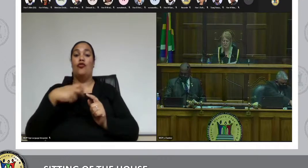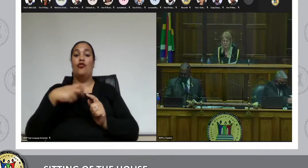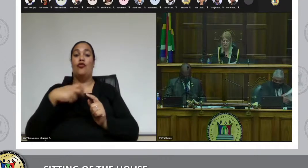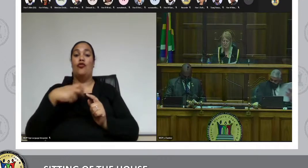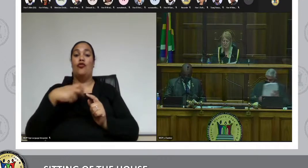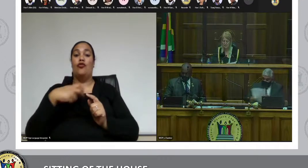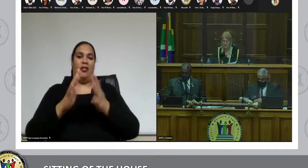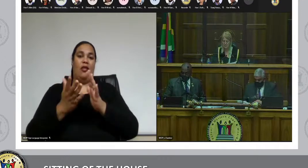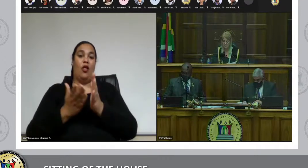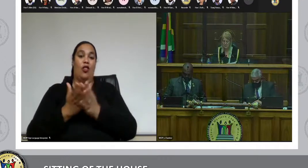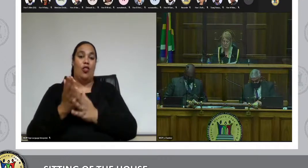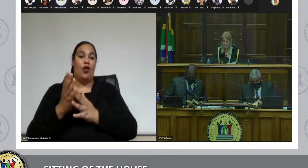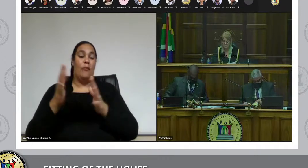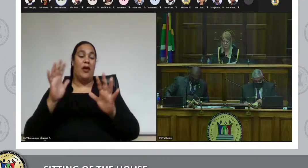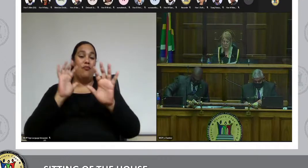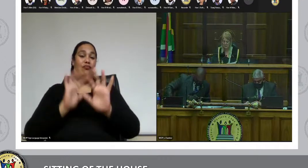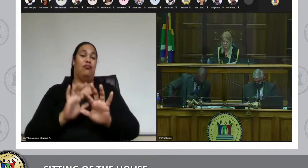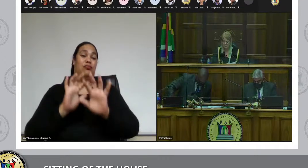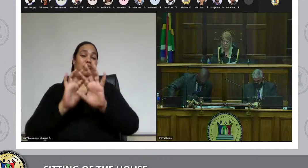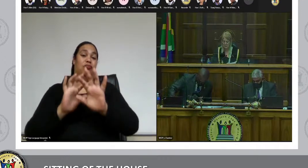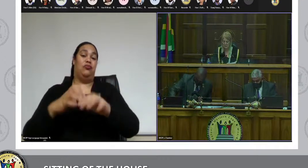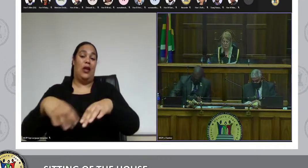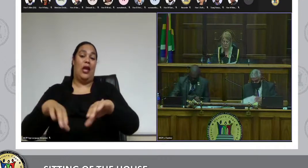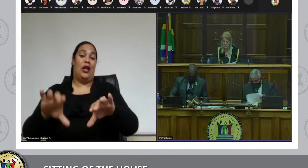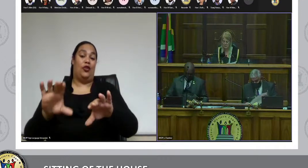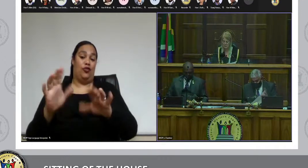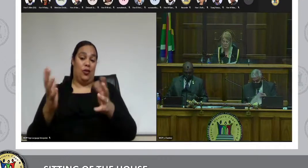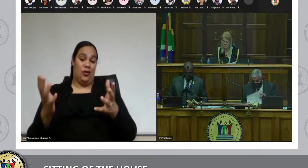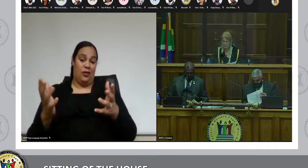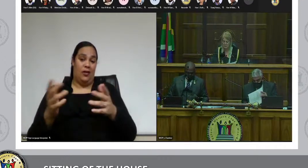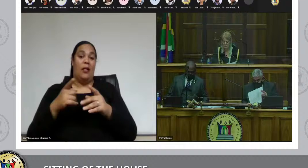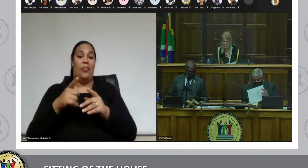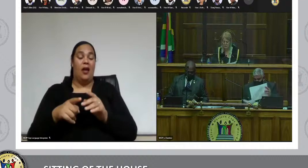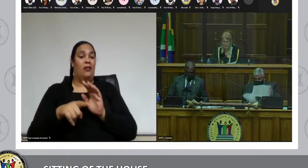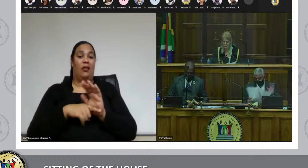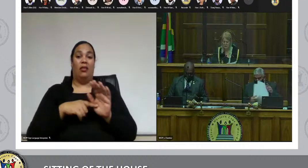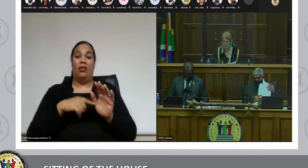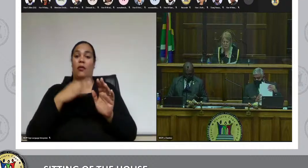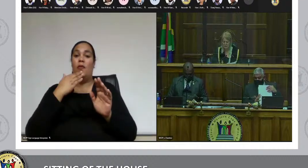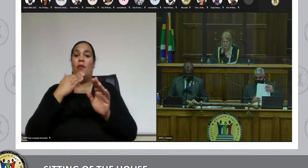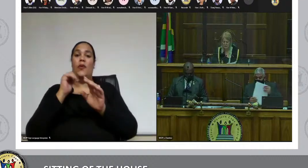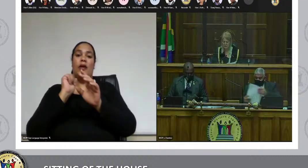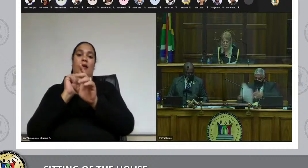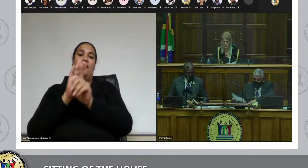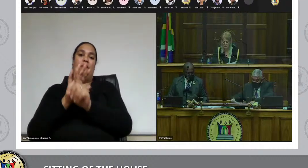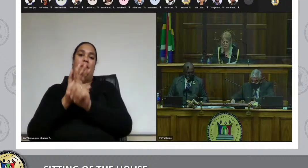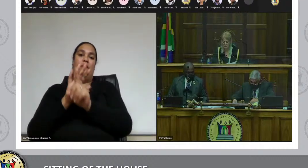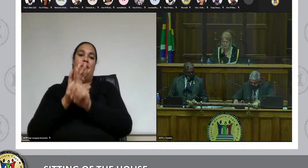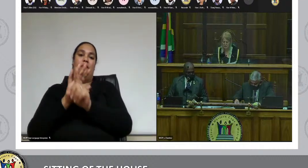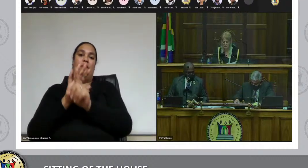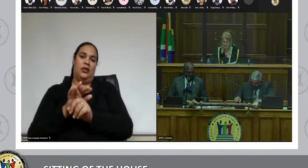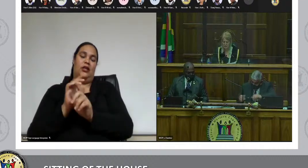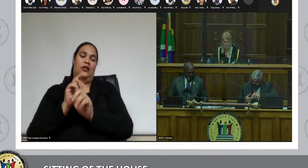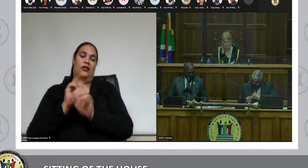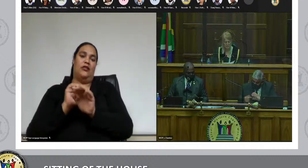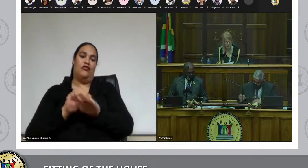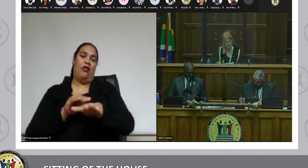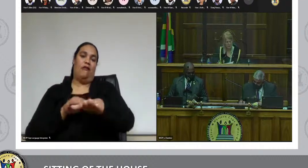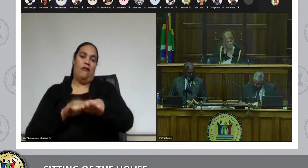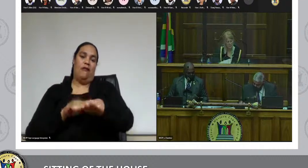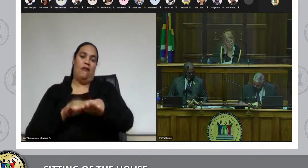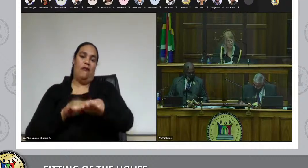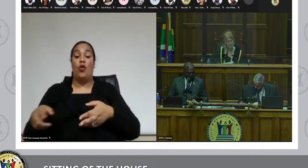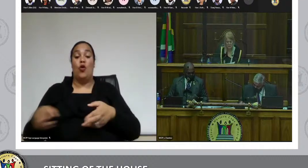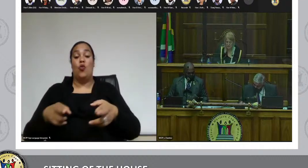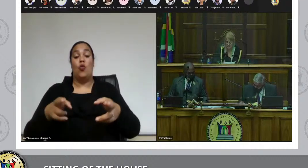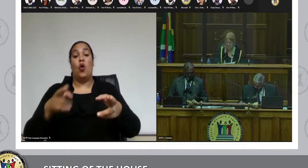disrupted by a massive protest action that negatively impacted the traffic. Among the roads that